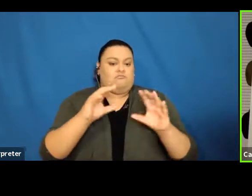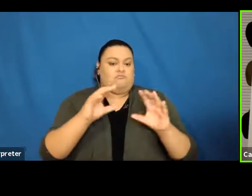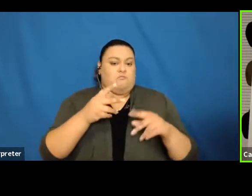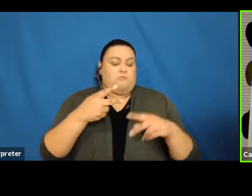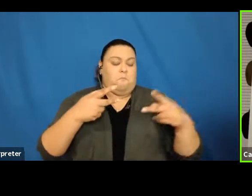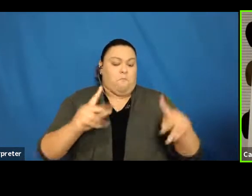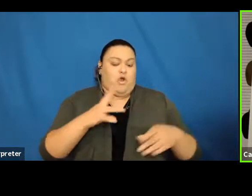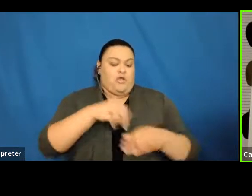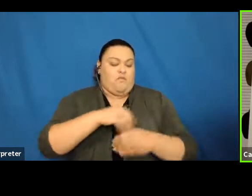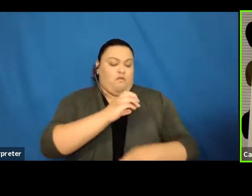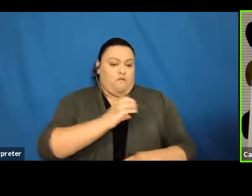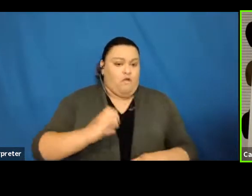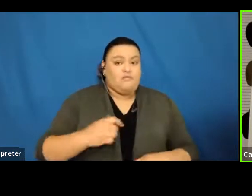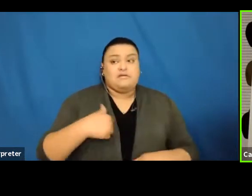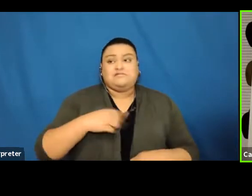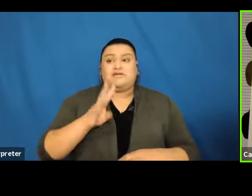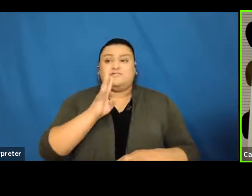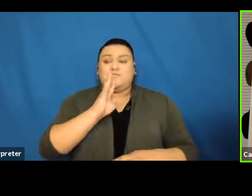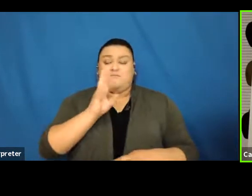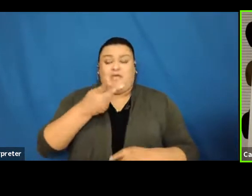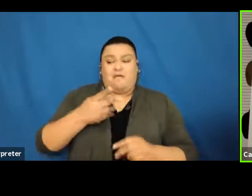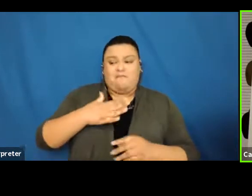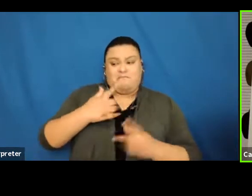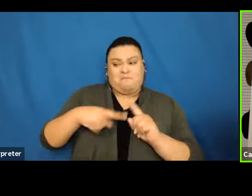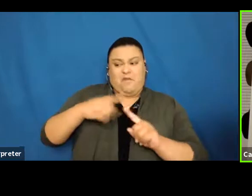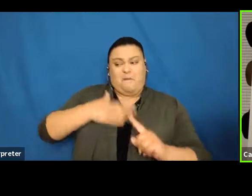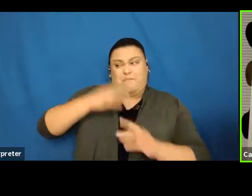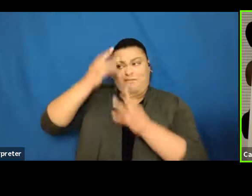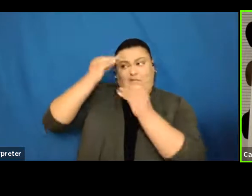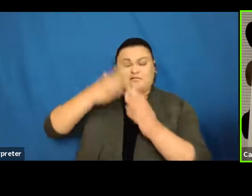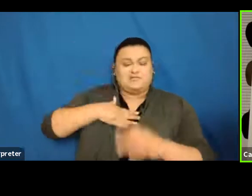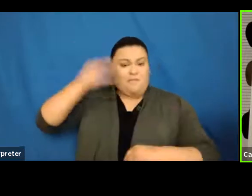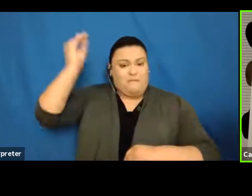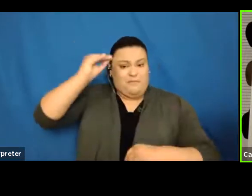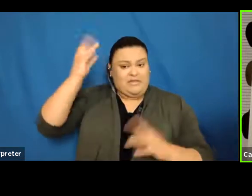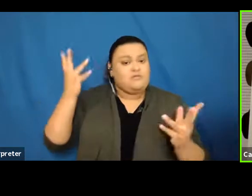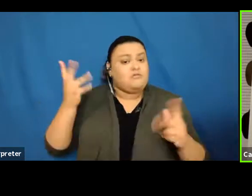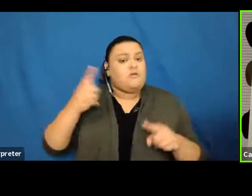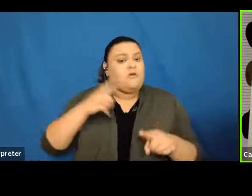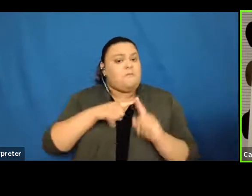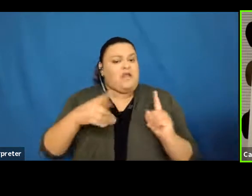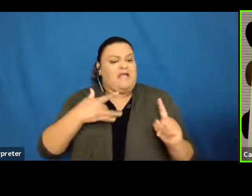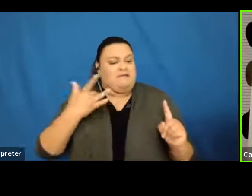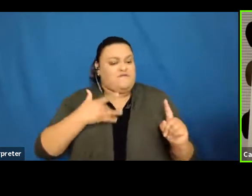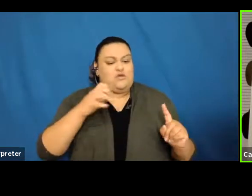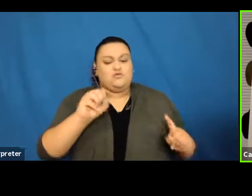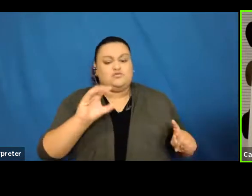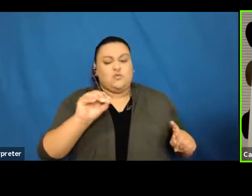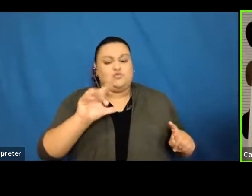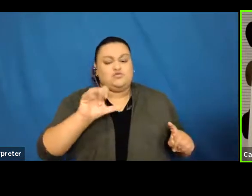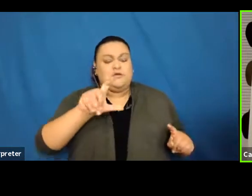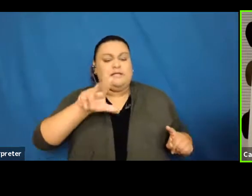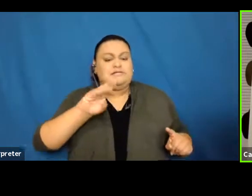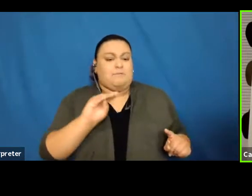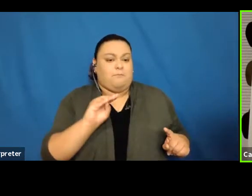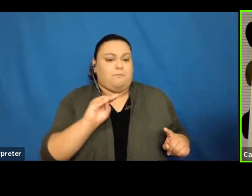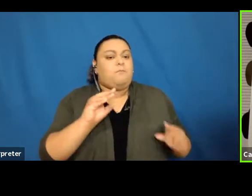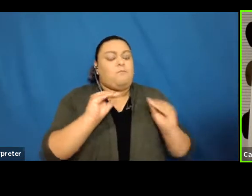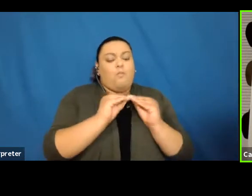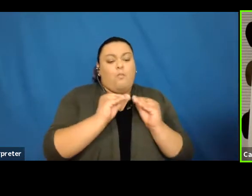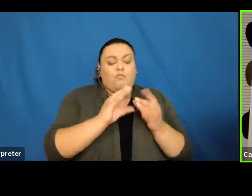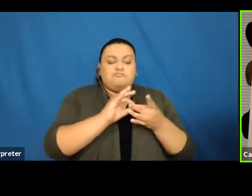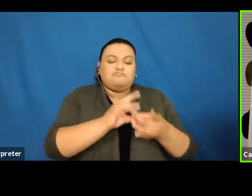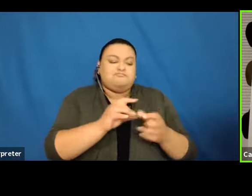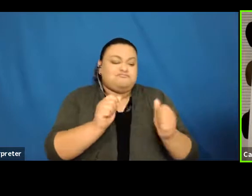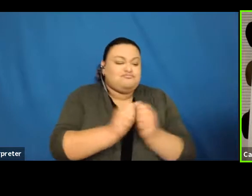and I believe that socialism is humanitarianism. I mean, it's a system, economic system that's much more geared